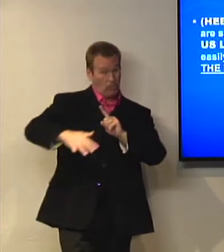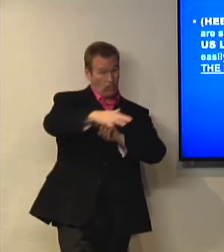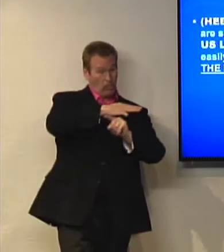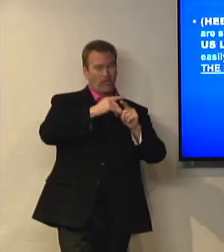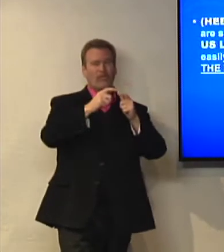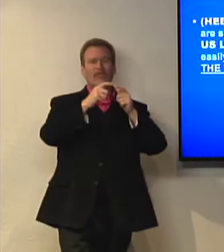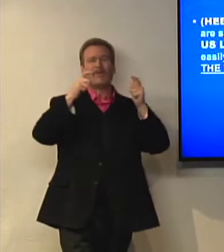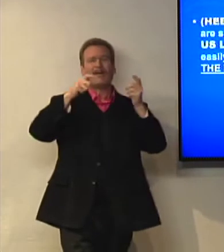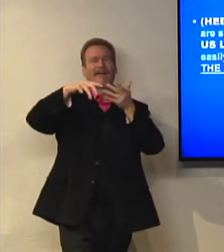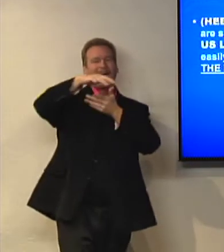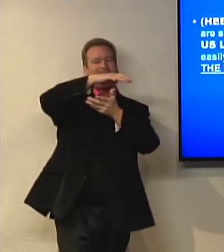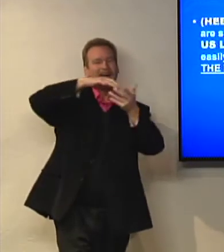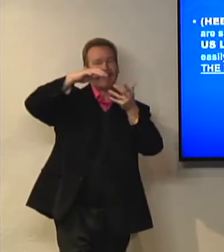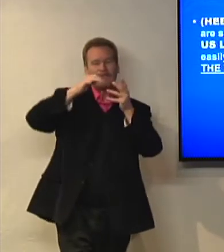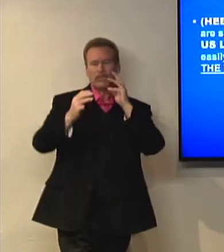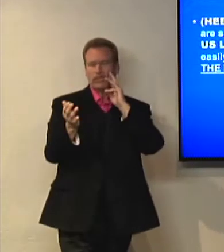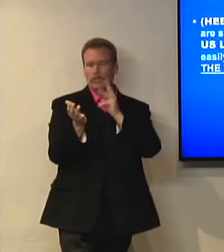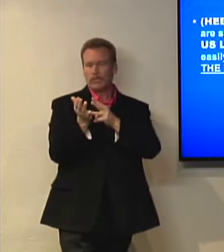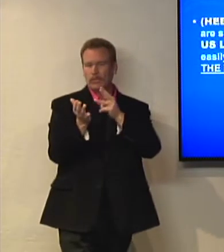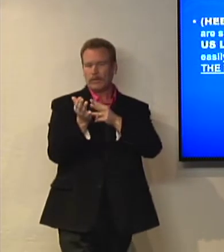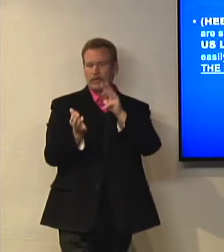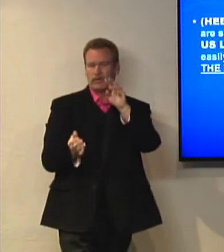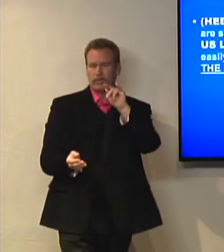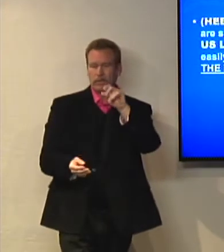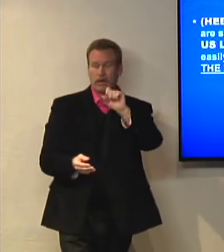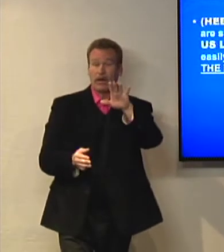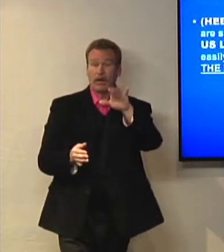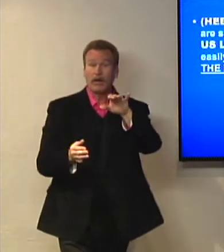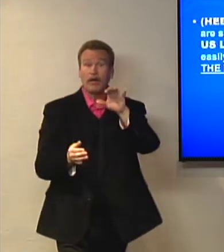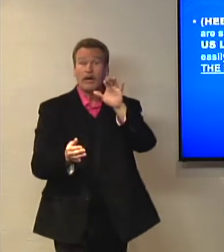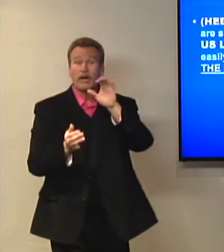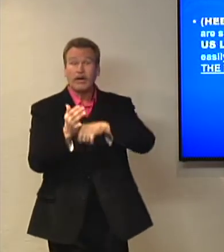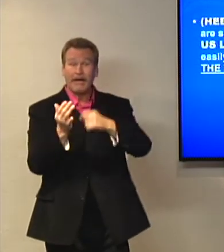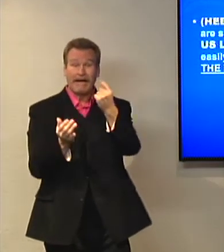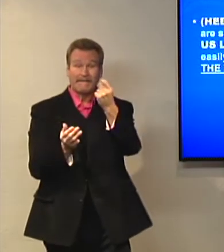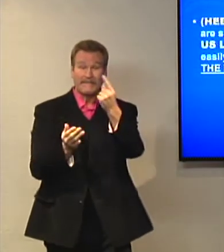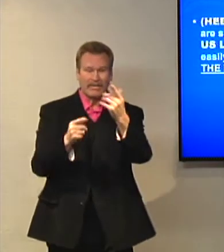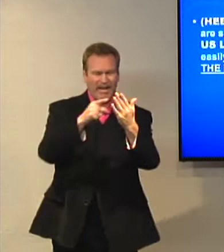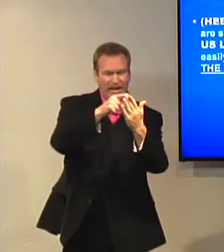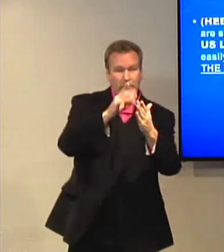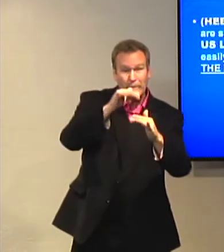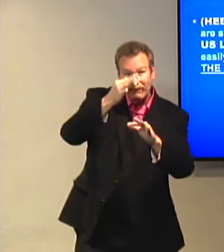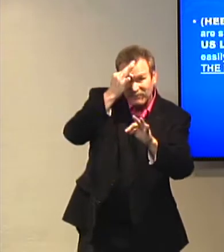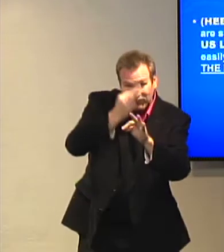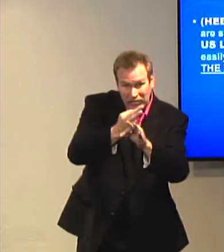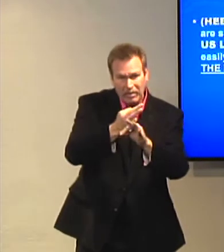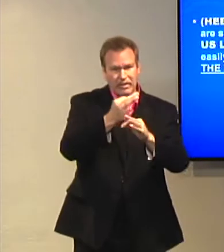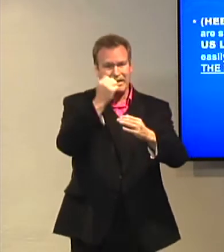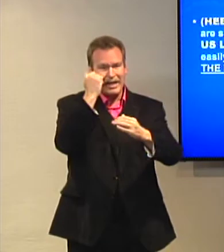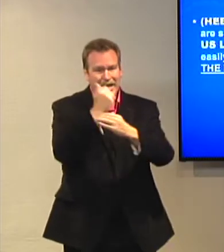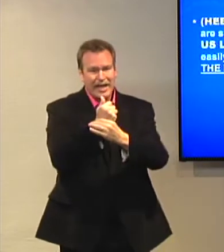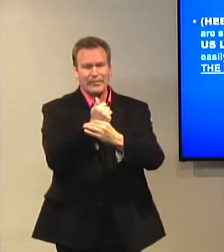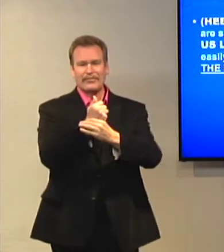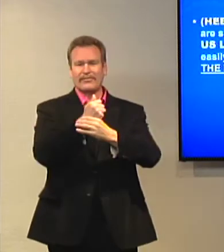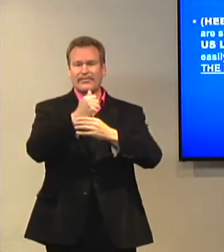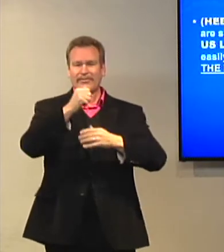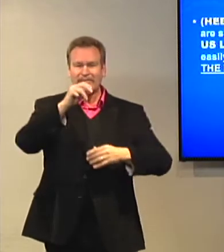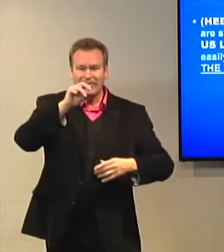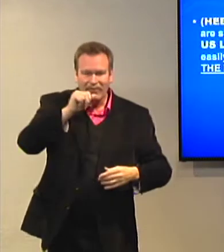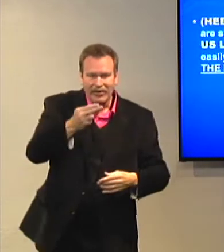also, since we are surrounded by a great cloud of witnesses. And chapter 11 actually is the faith. It talks about the